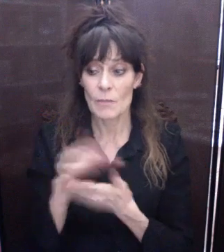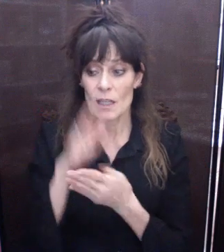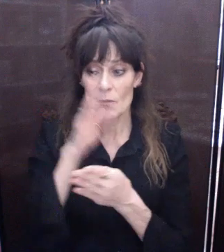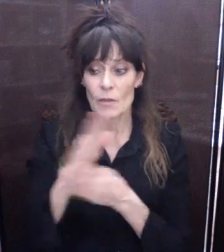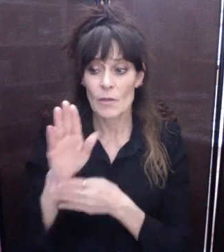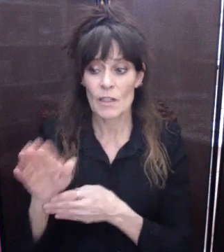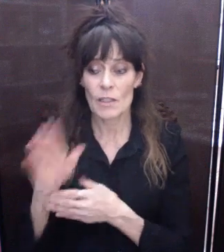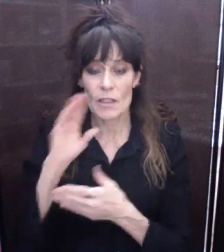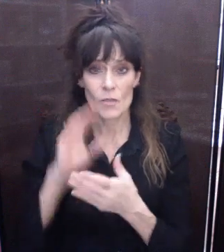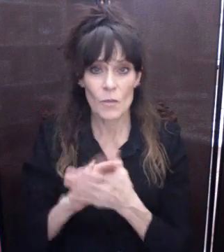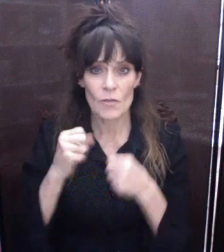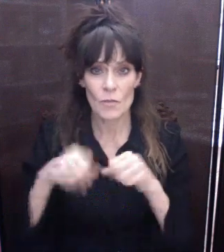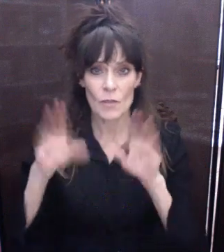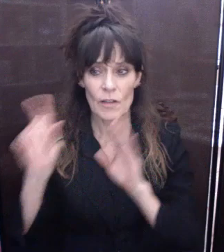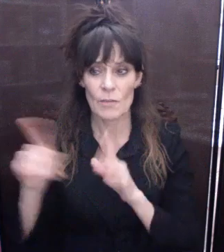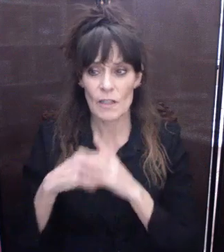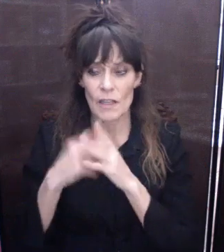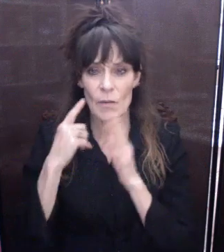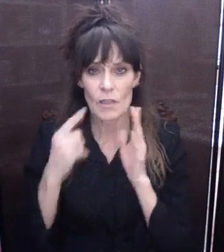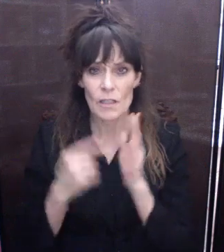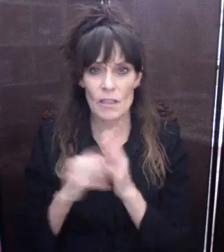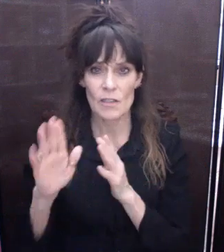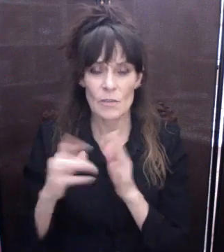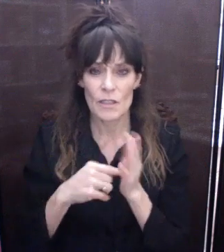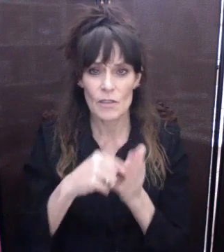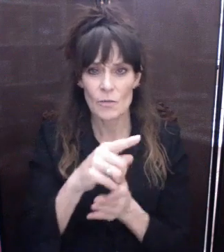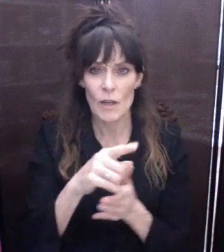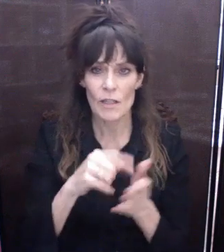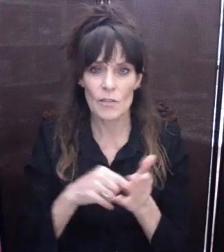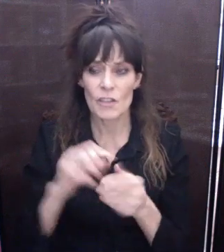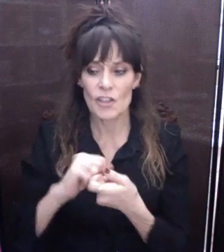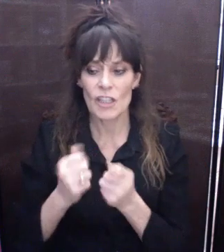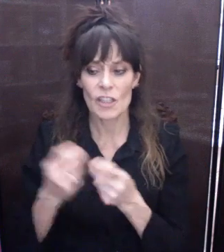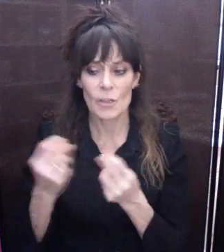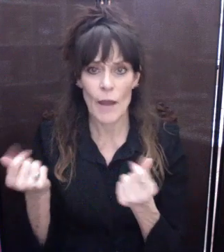a surrender. He began witnessing to his creditors and is changing very rapidly.